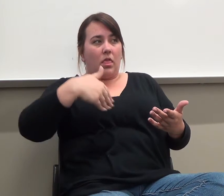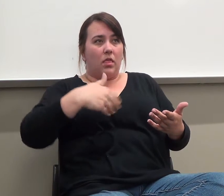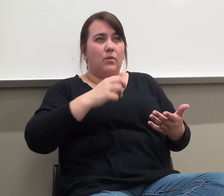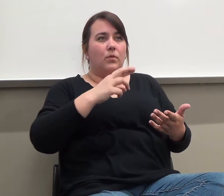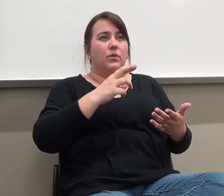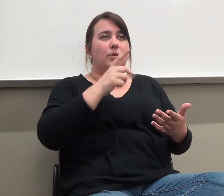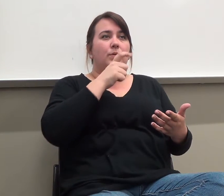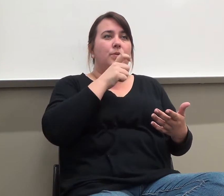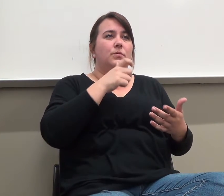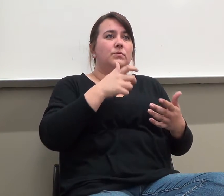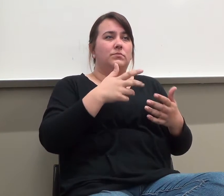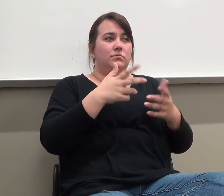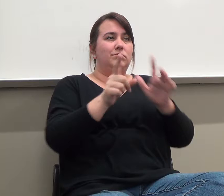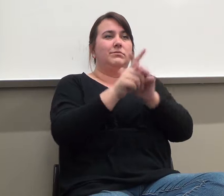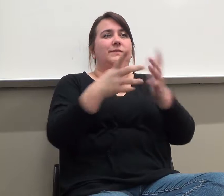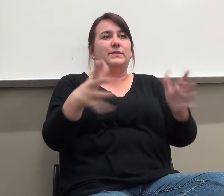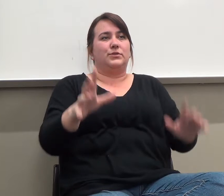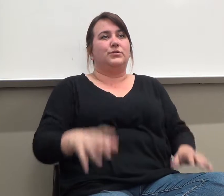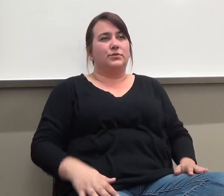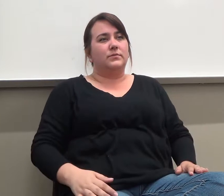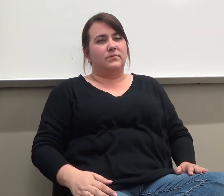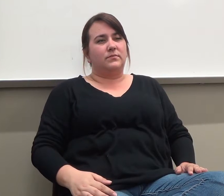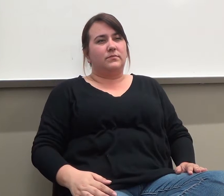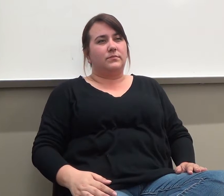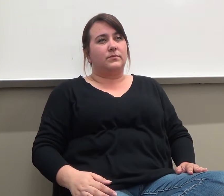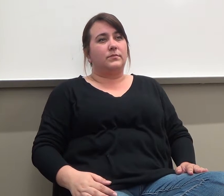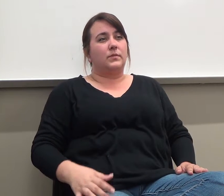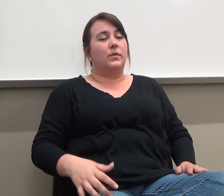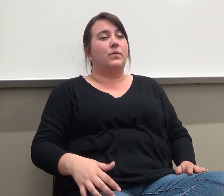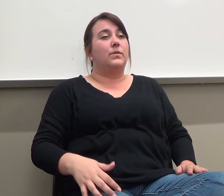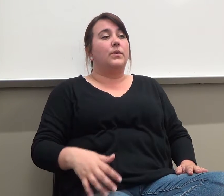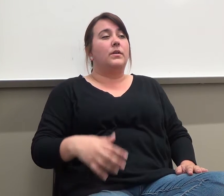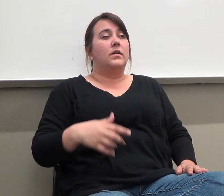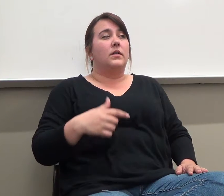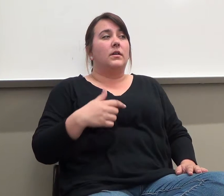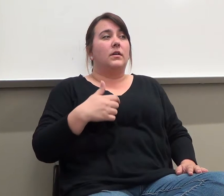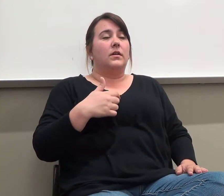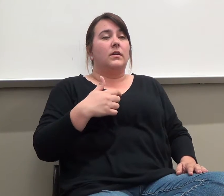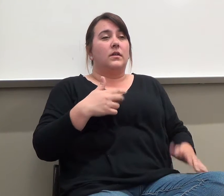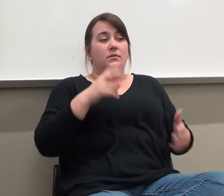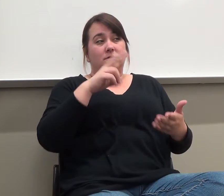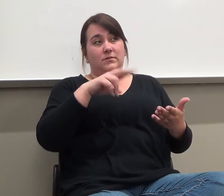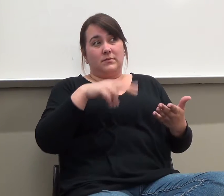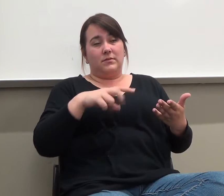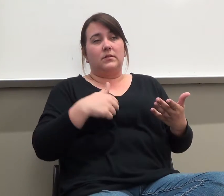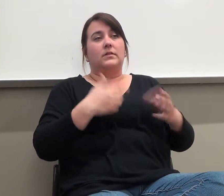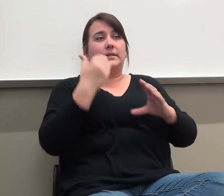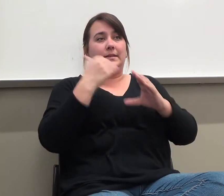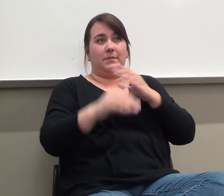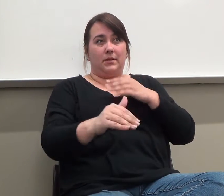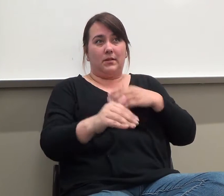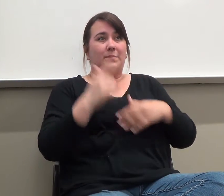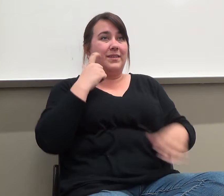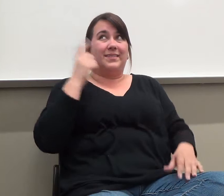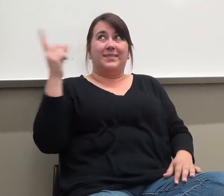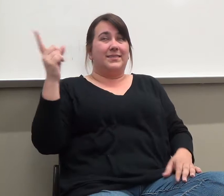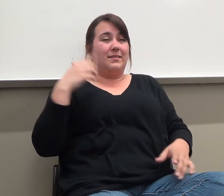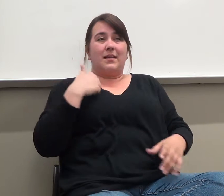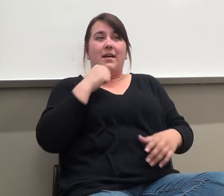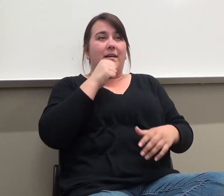I'm doing is I am sending people email because this doesn't have a deadline on it. So